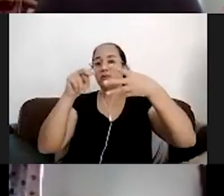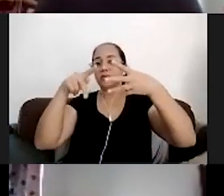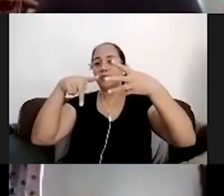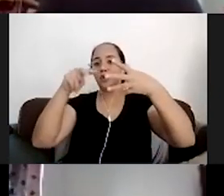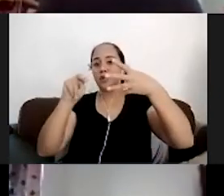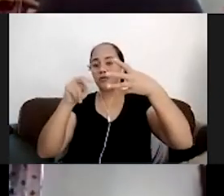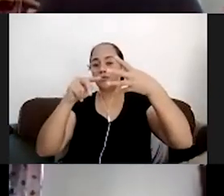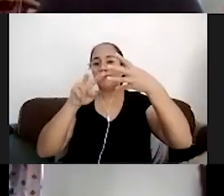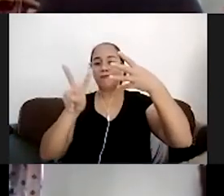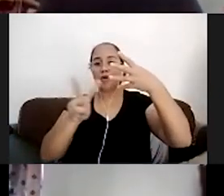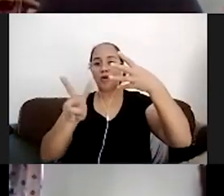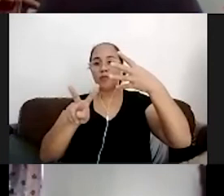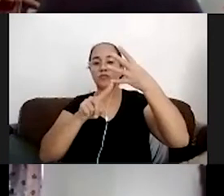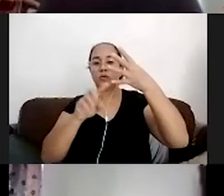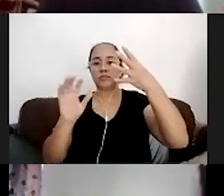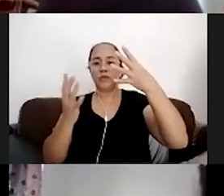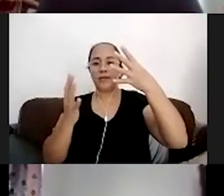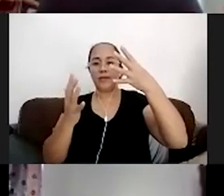above. D.